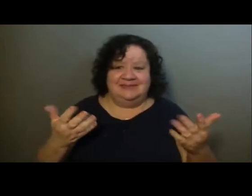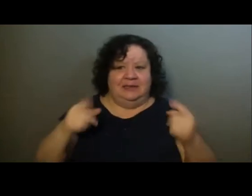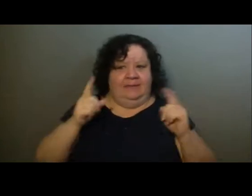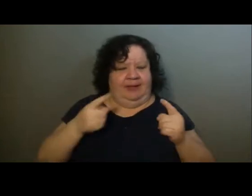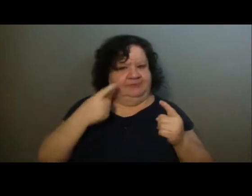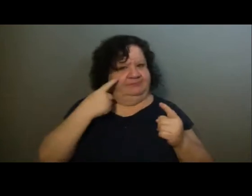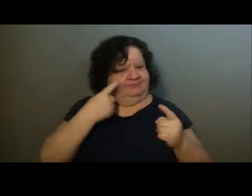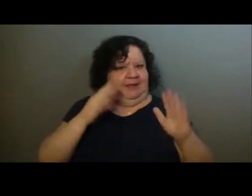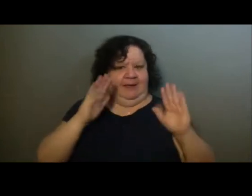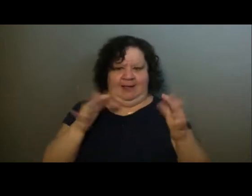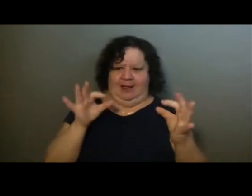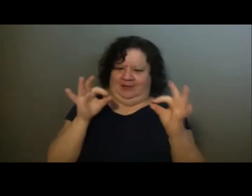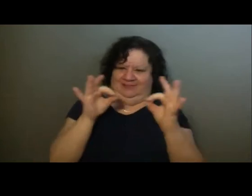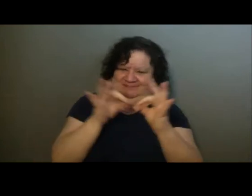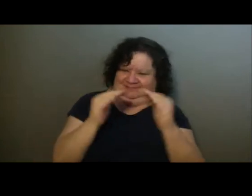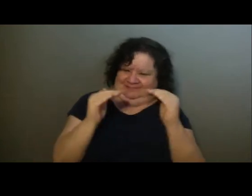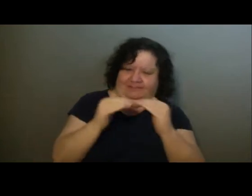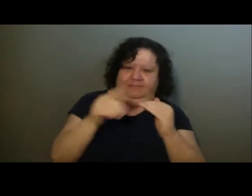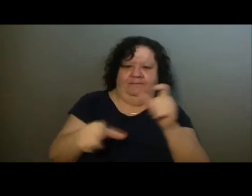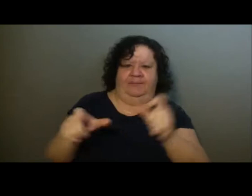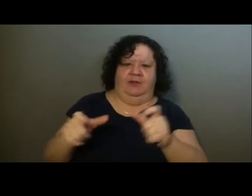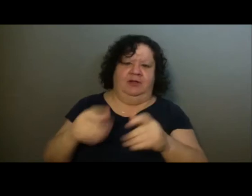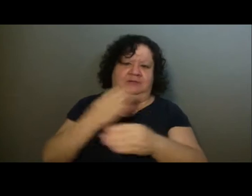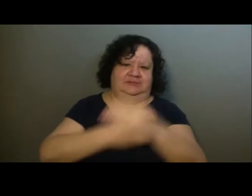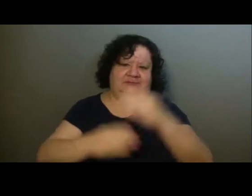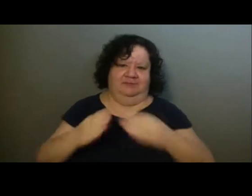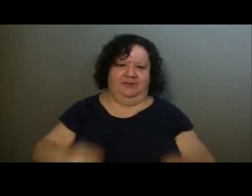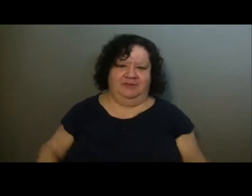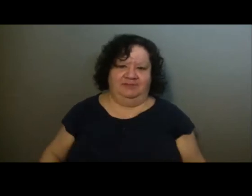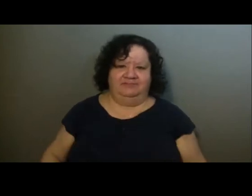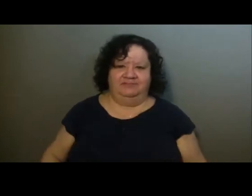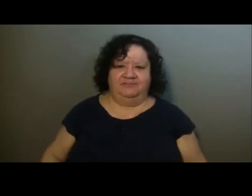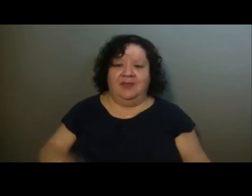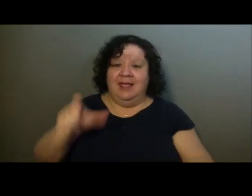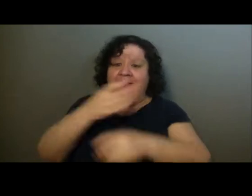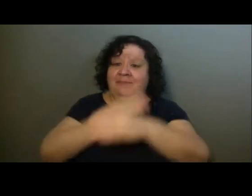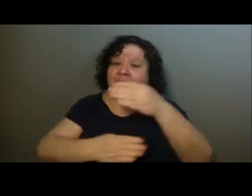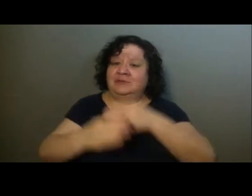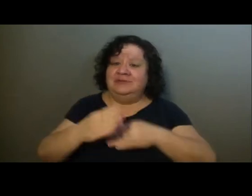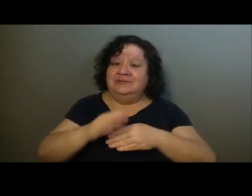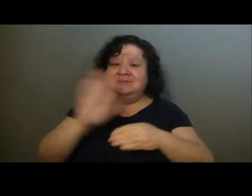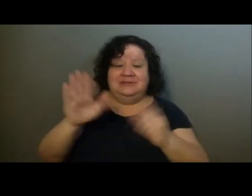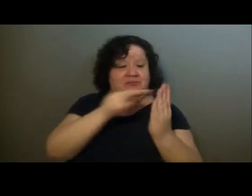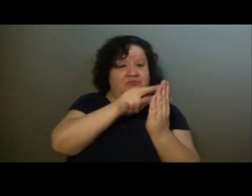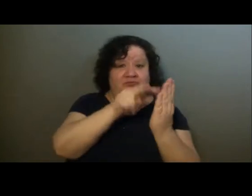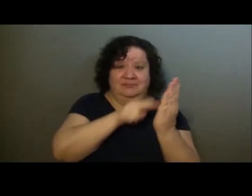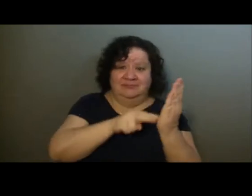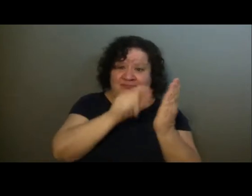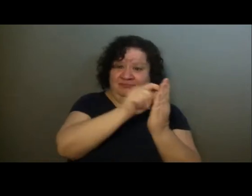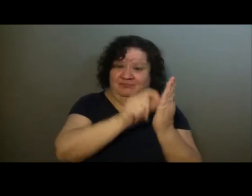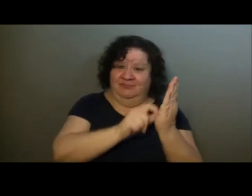background where the literacy rate is low. The way we need to communicate and alert them is very, very